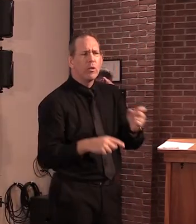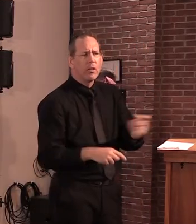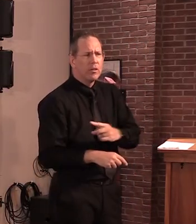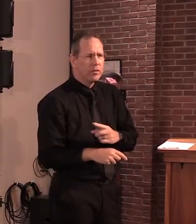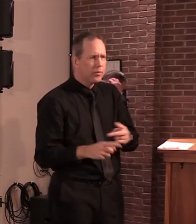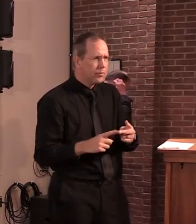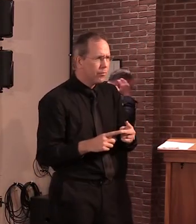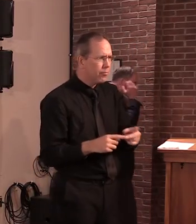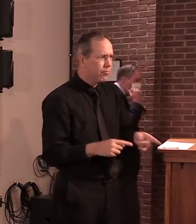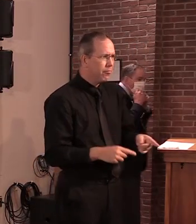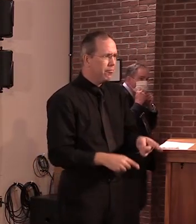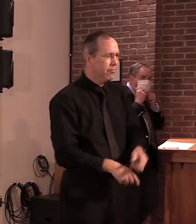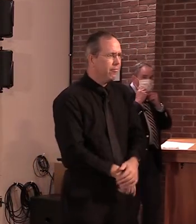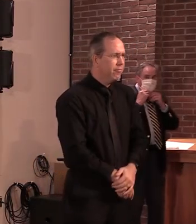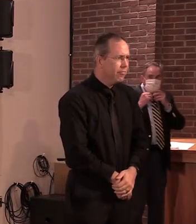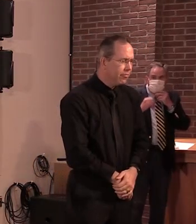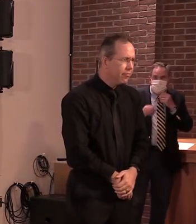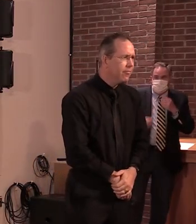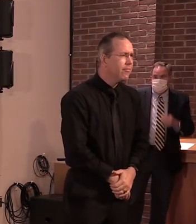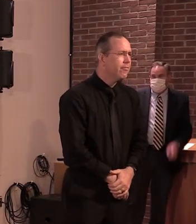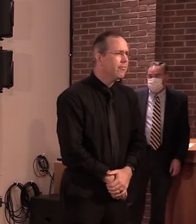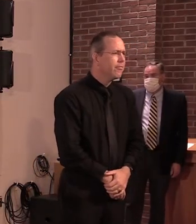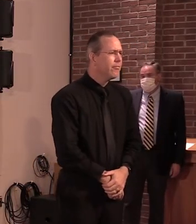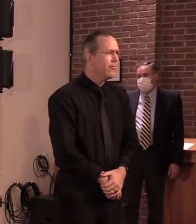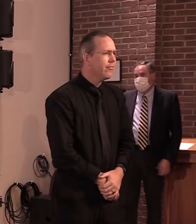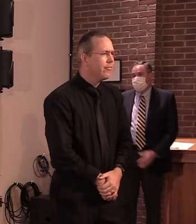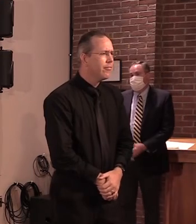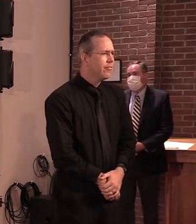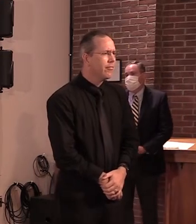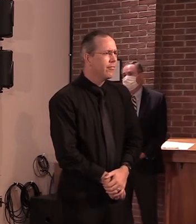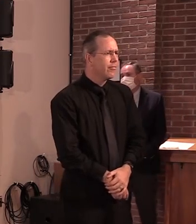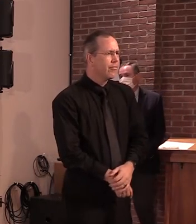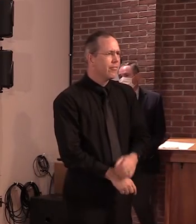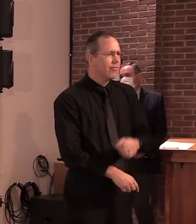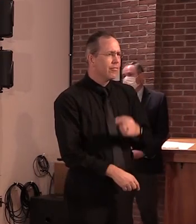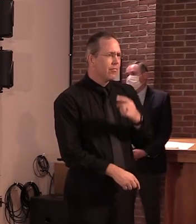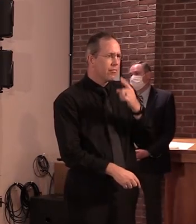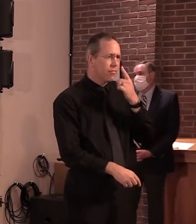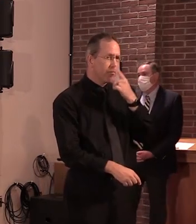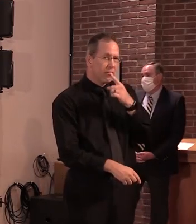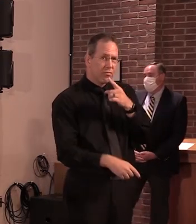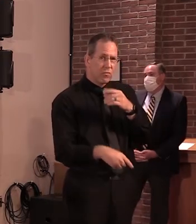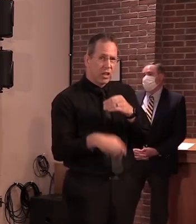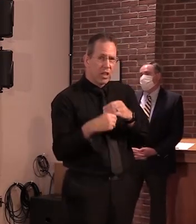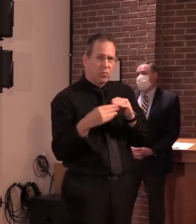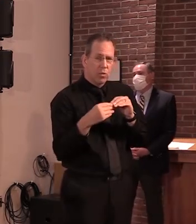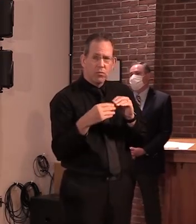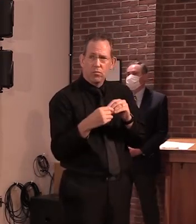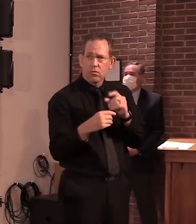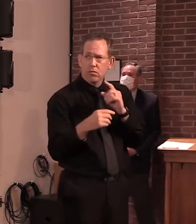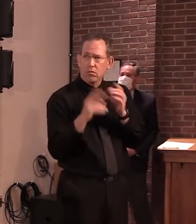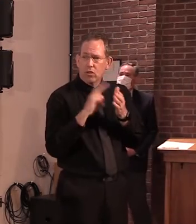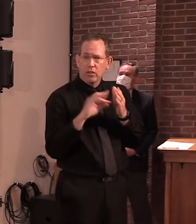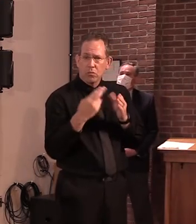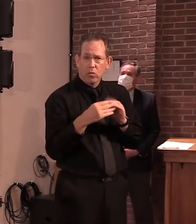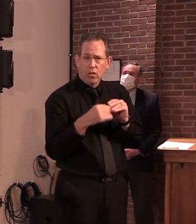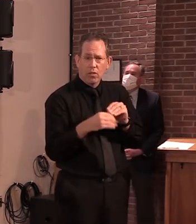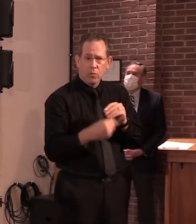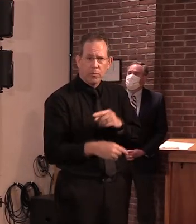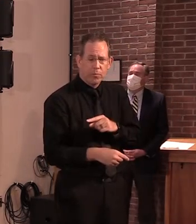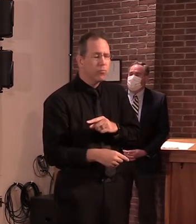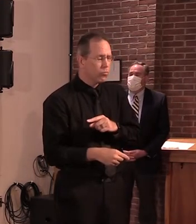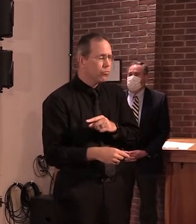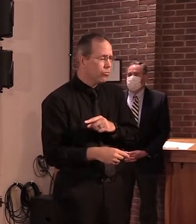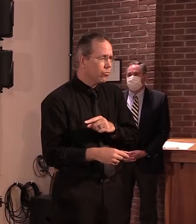Secretary Smith come up and maybe add a bit to that as far as child care is concerned. Okay, thanks.